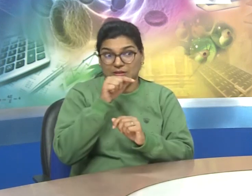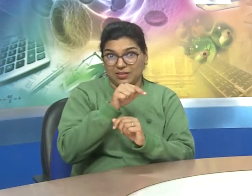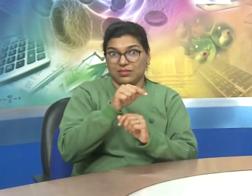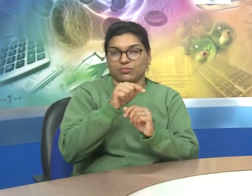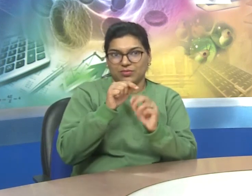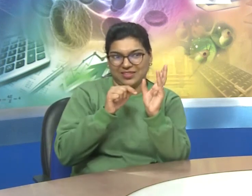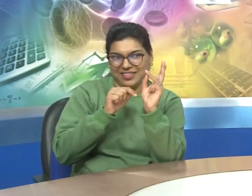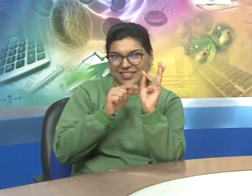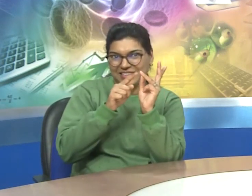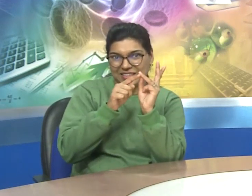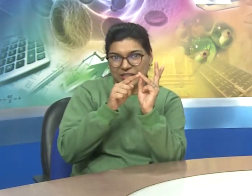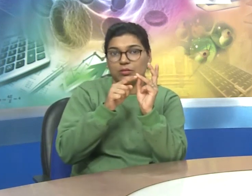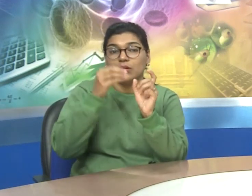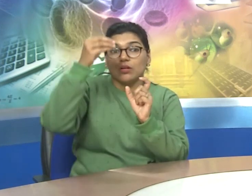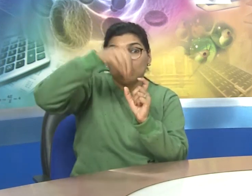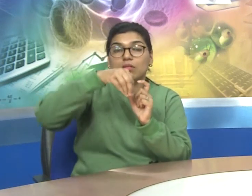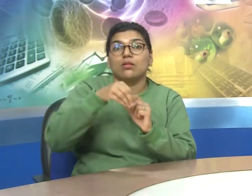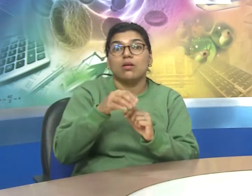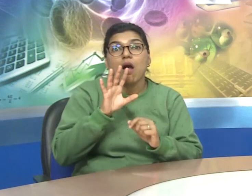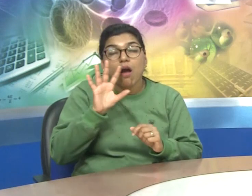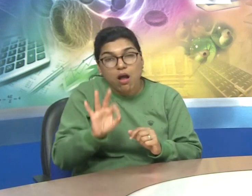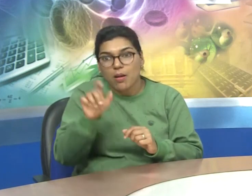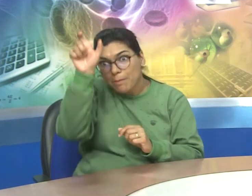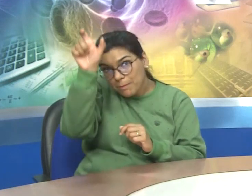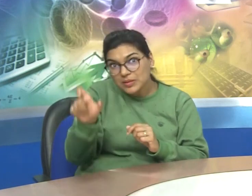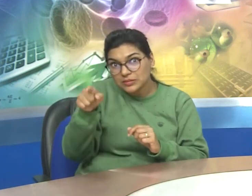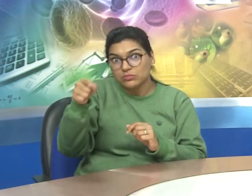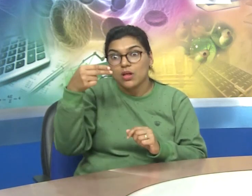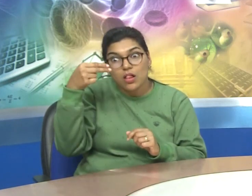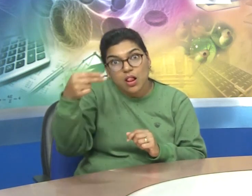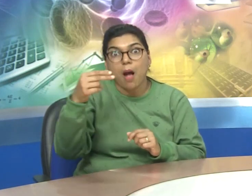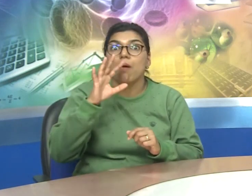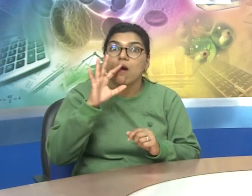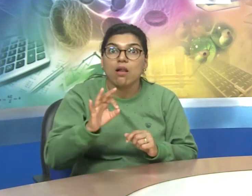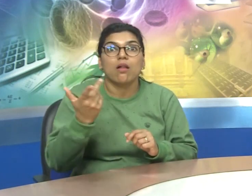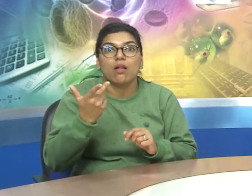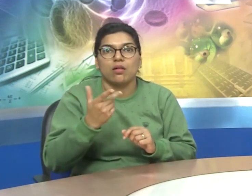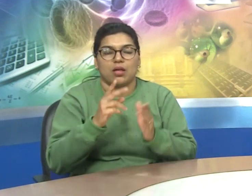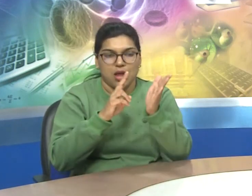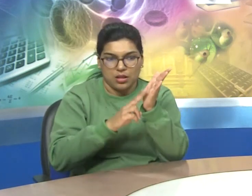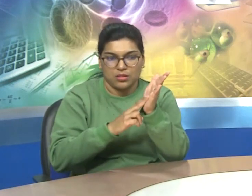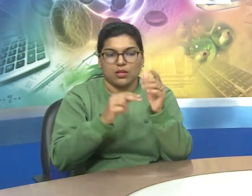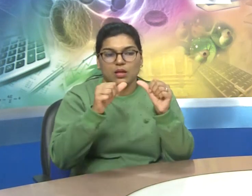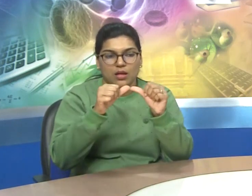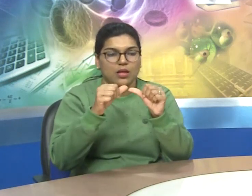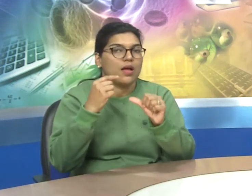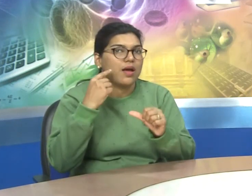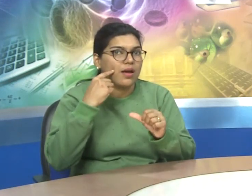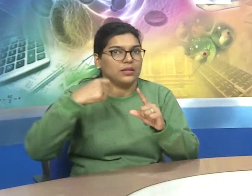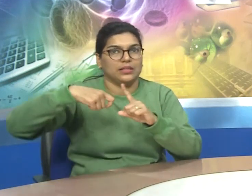The third part of this call number is the name of the writer. Here you can see the name of the writer is